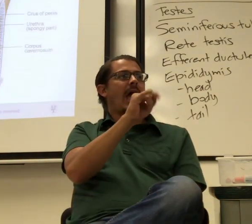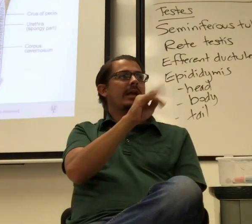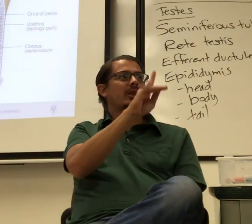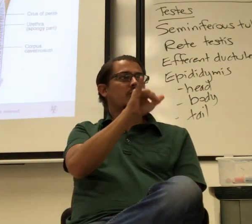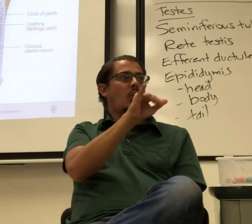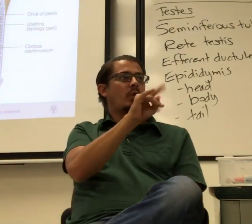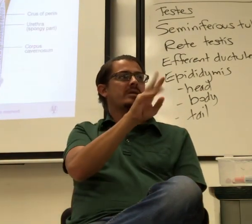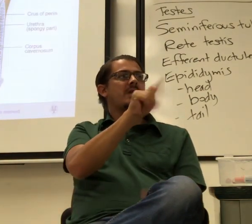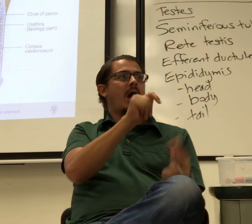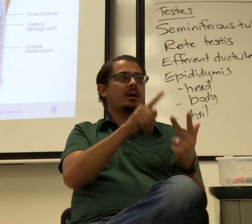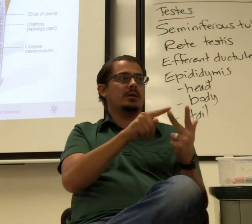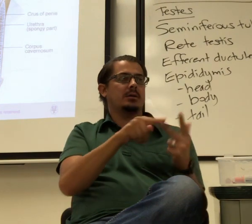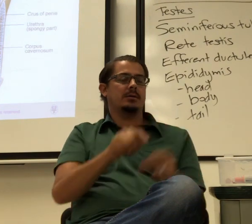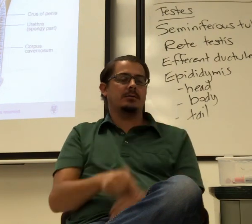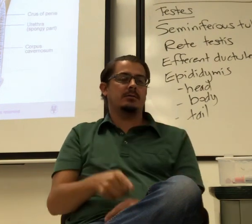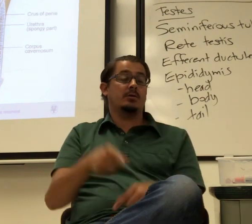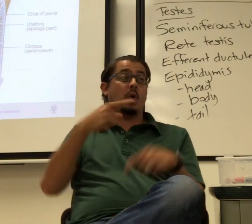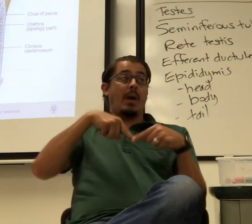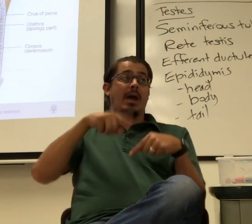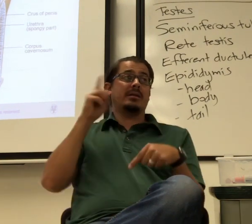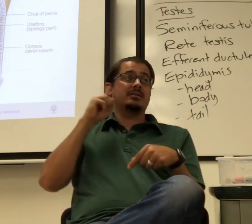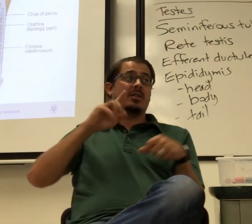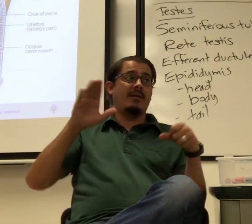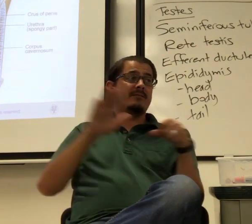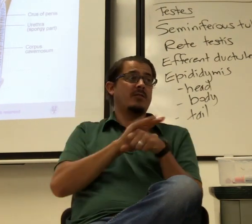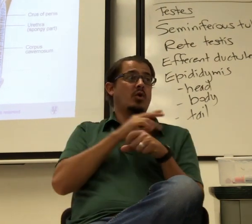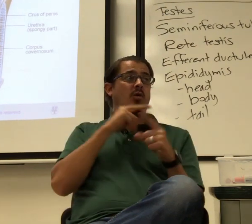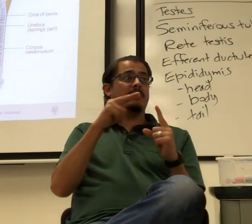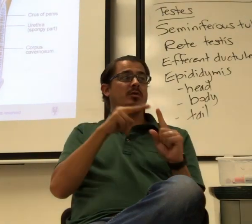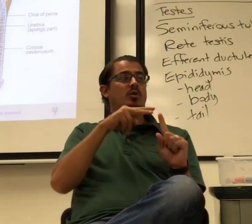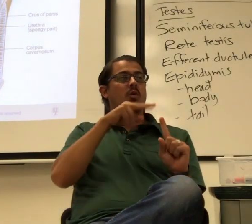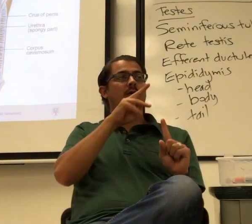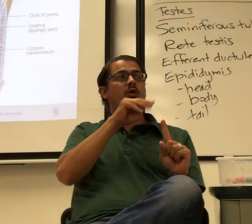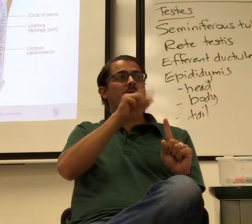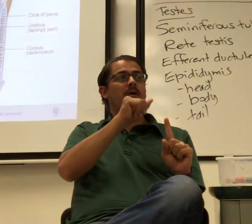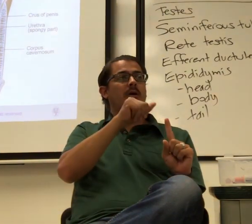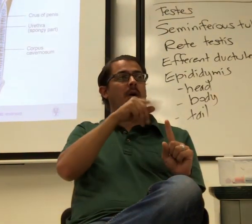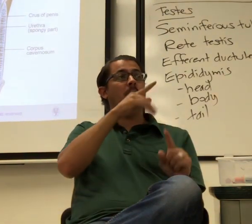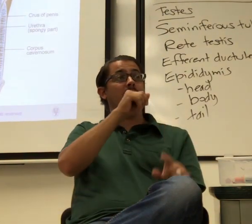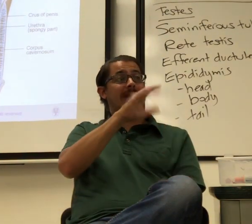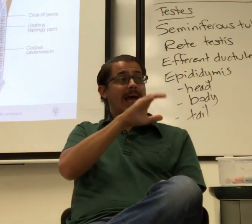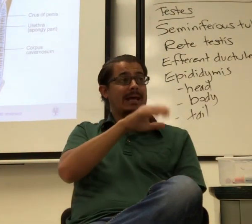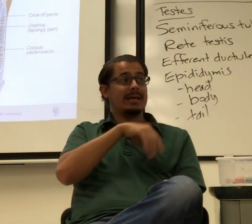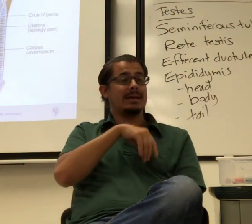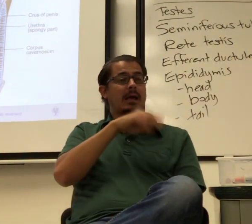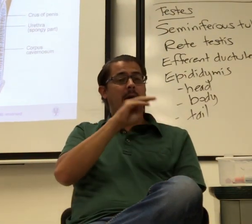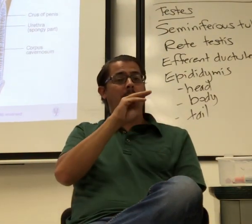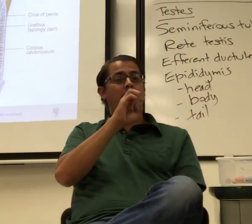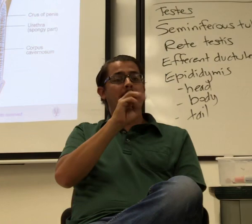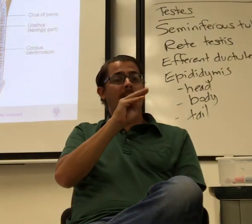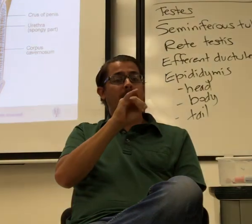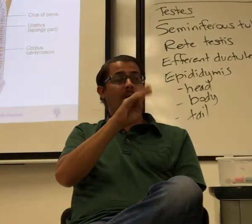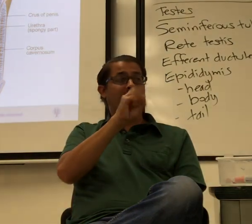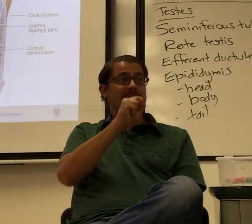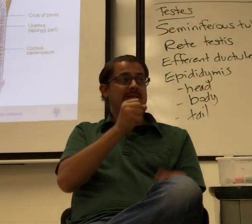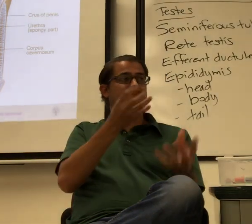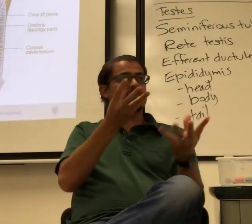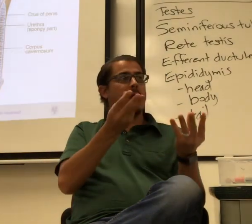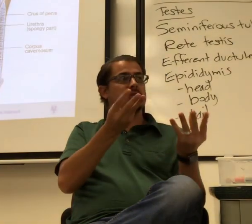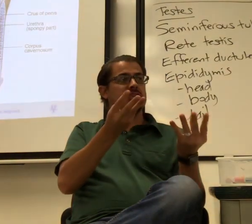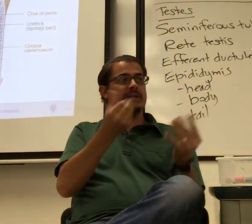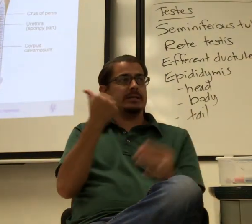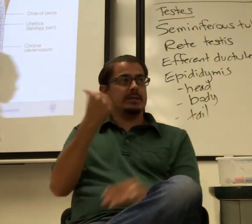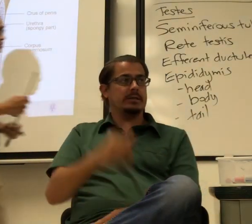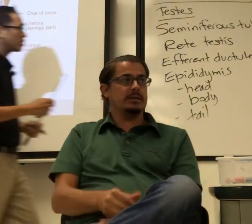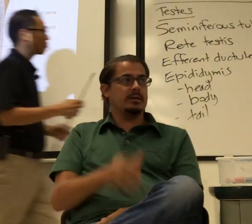back a slide, this is the full view of urethra. Prostatic, membranous, spongy. Okay.